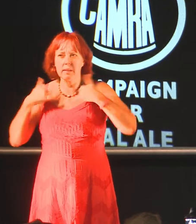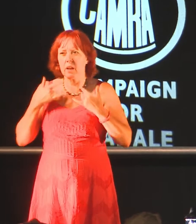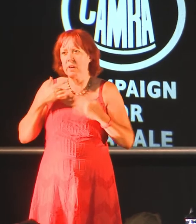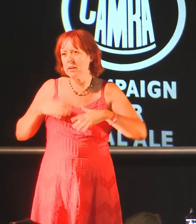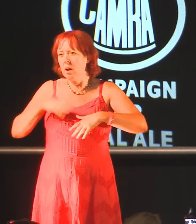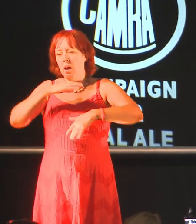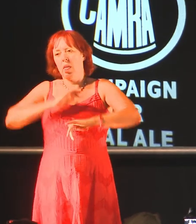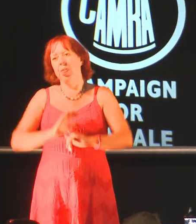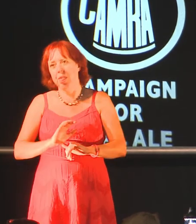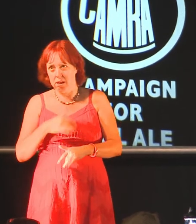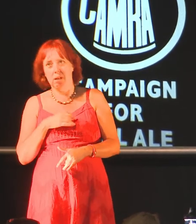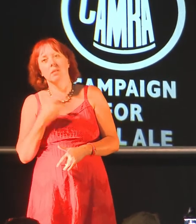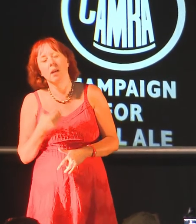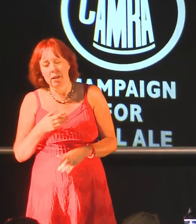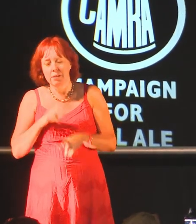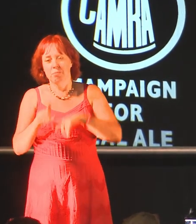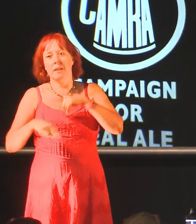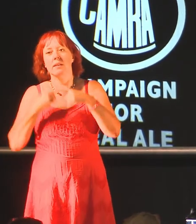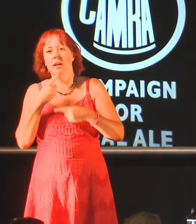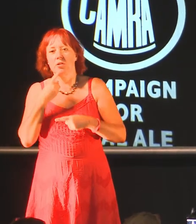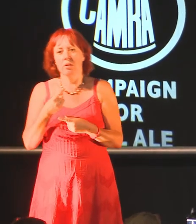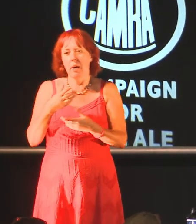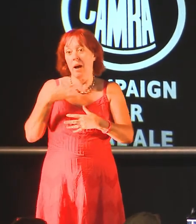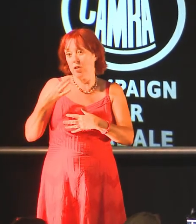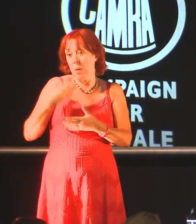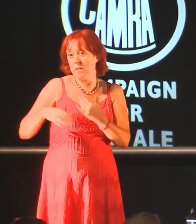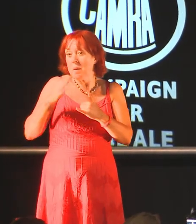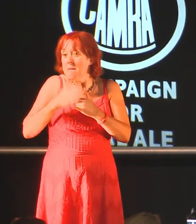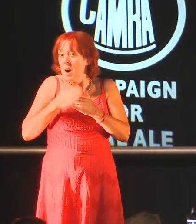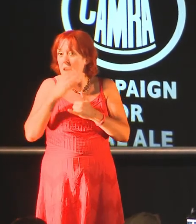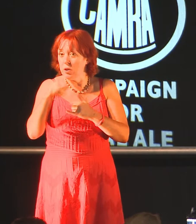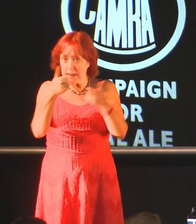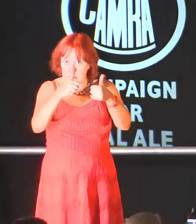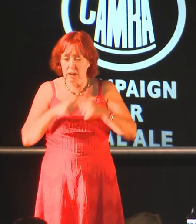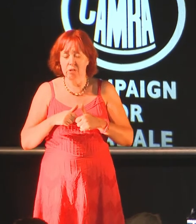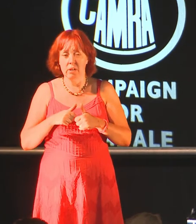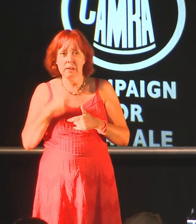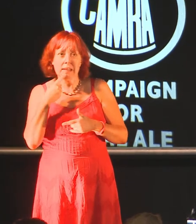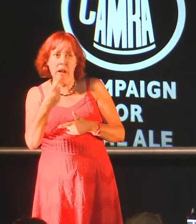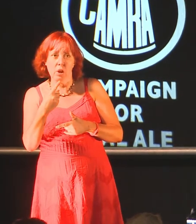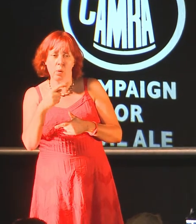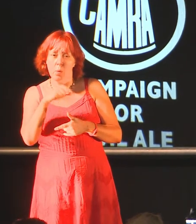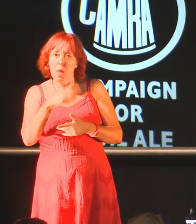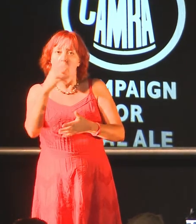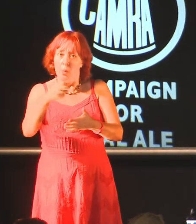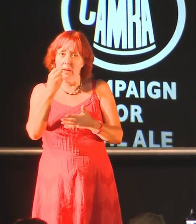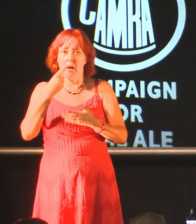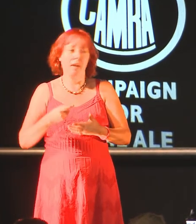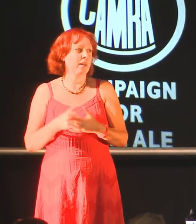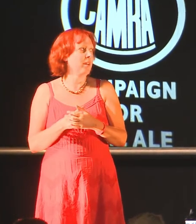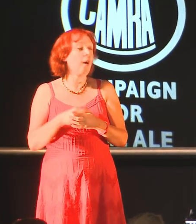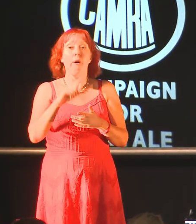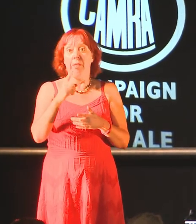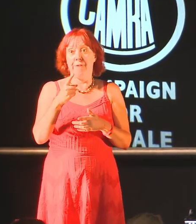and exhausting tasting sessions. And I've just come from the final tasting session to tell you who the winners are. And this